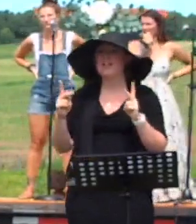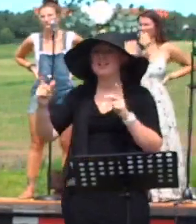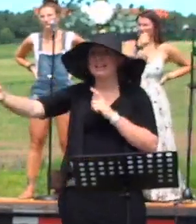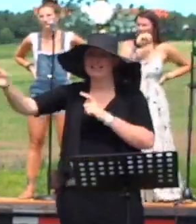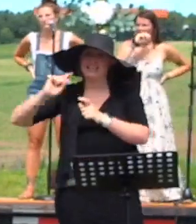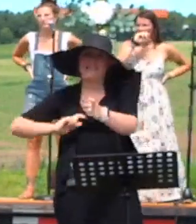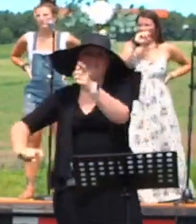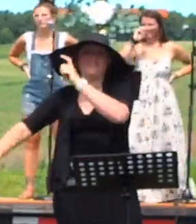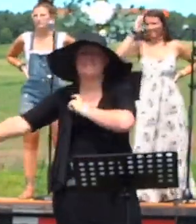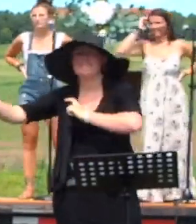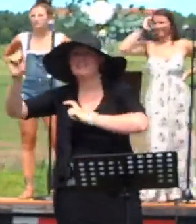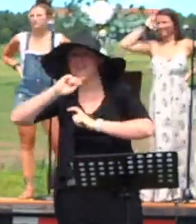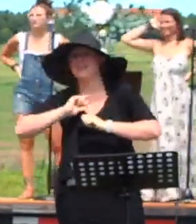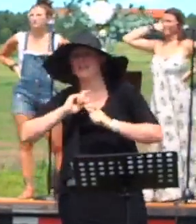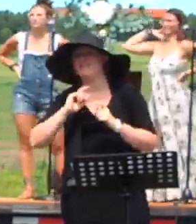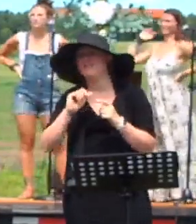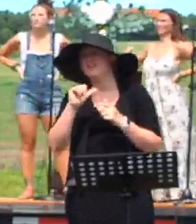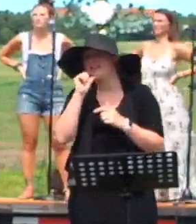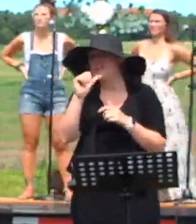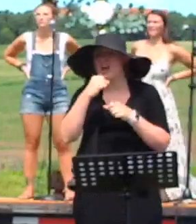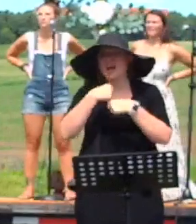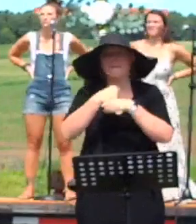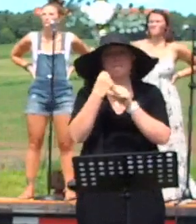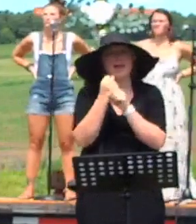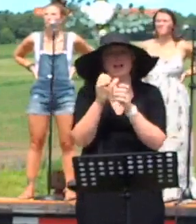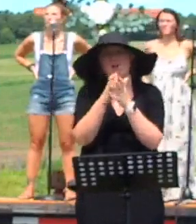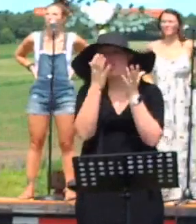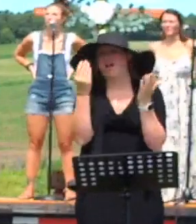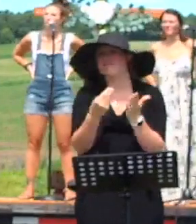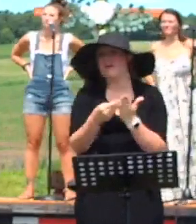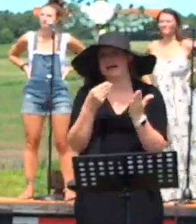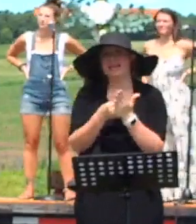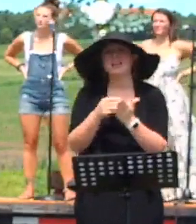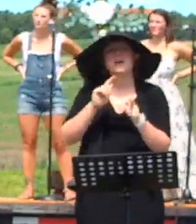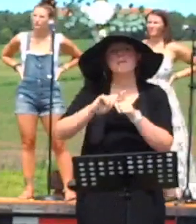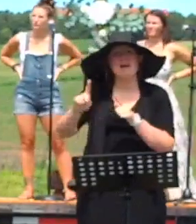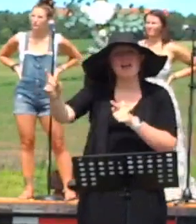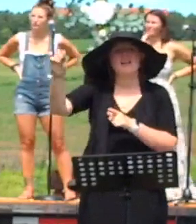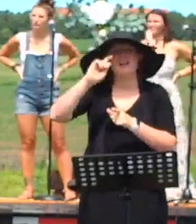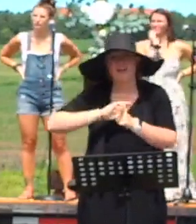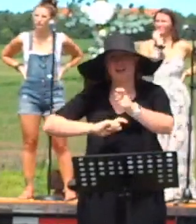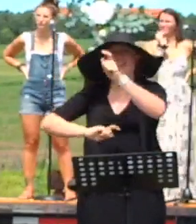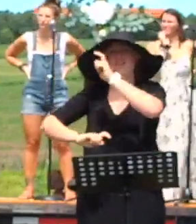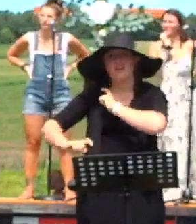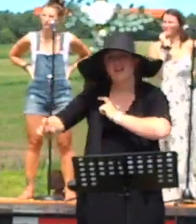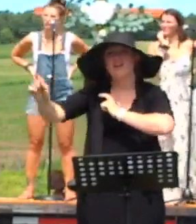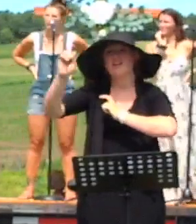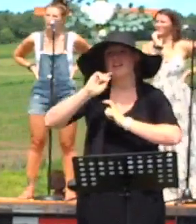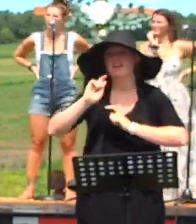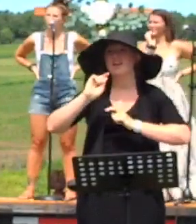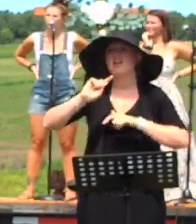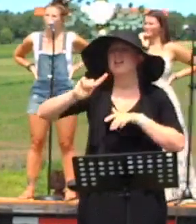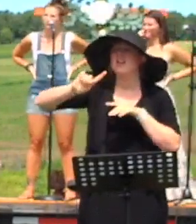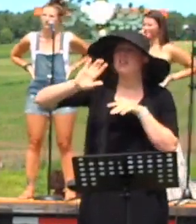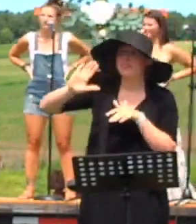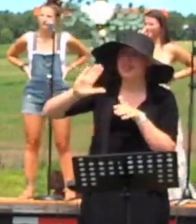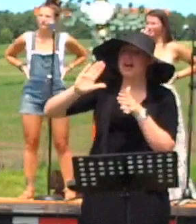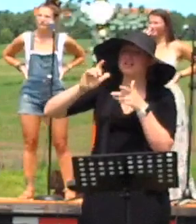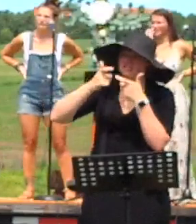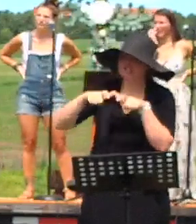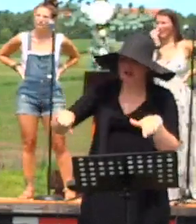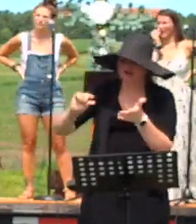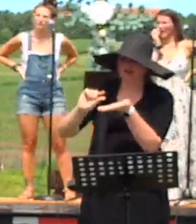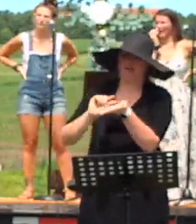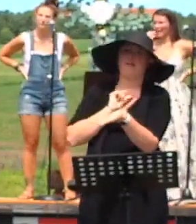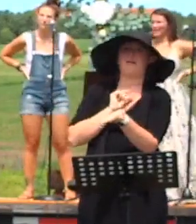And even though they're making not a lot of money, but they're starting out right out of the beginning of their earnings and taking